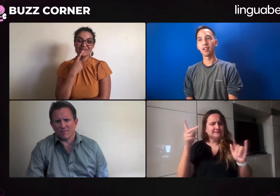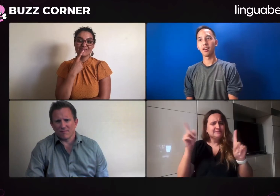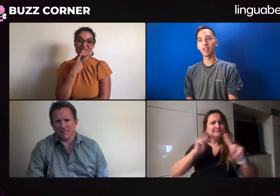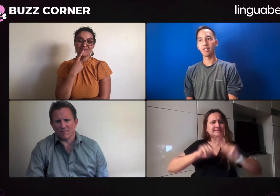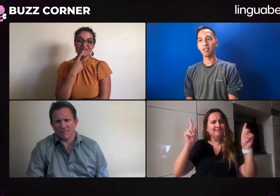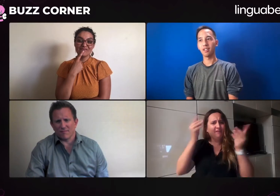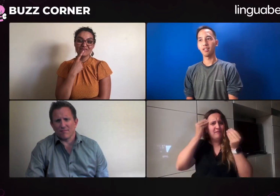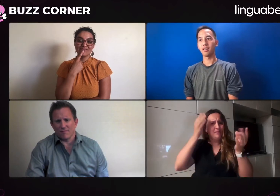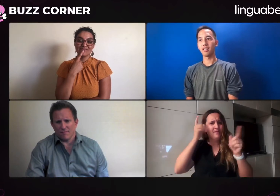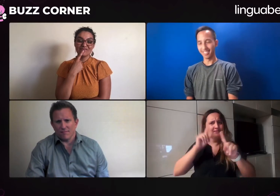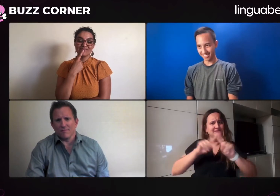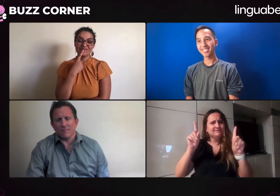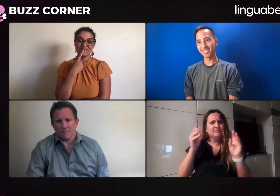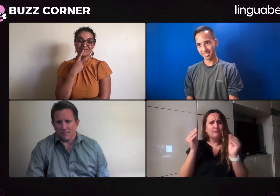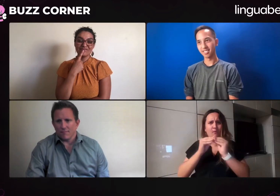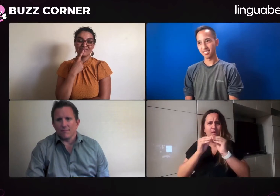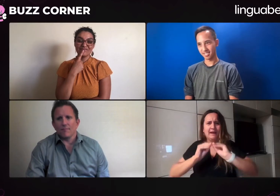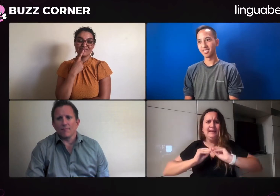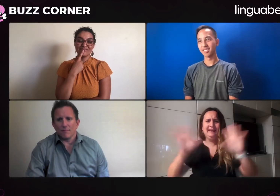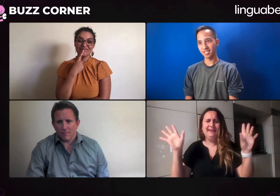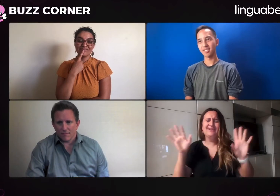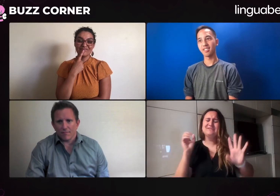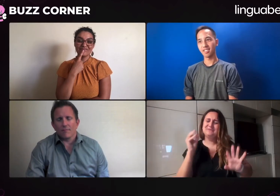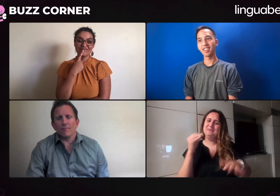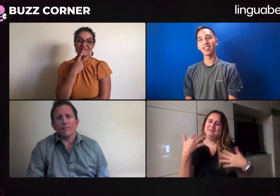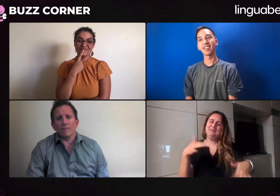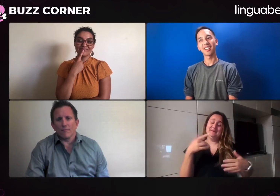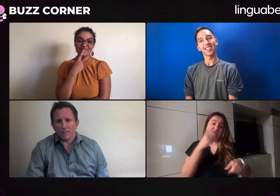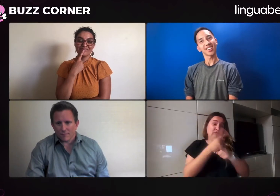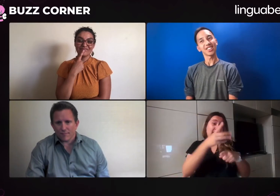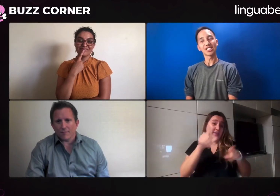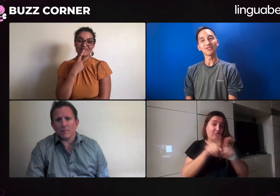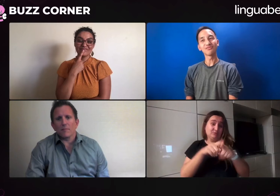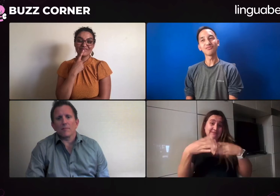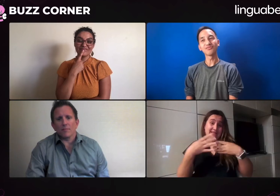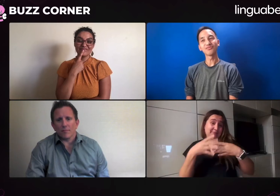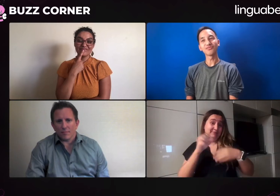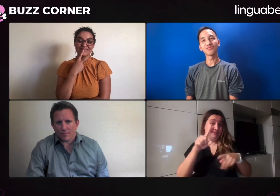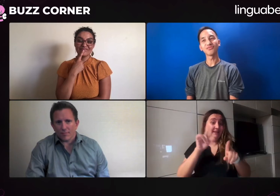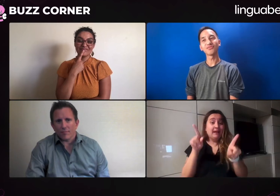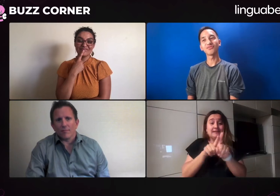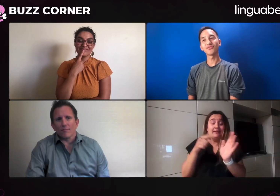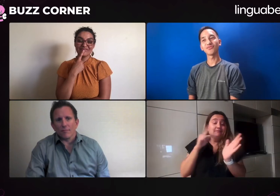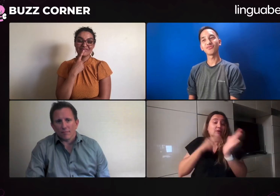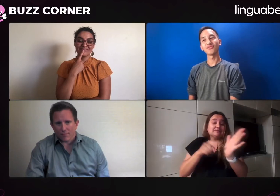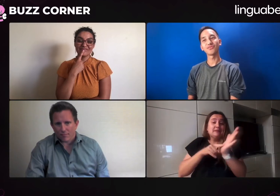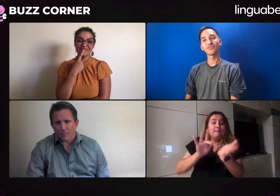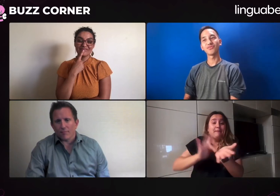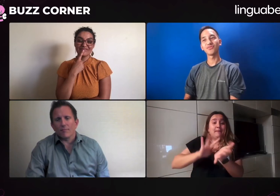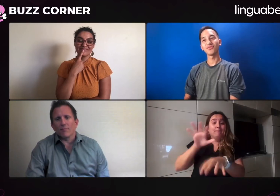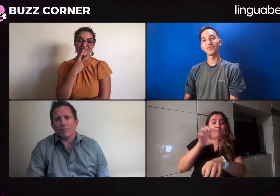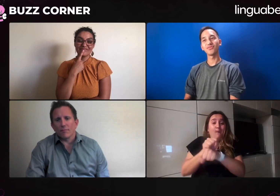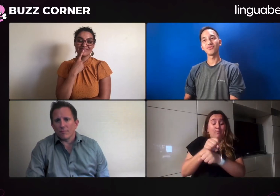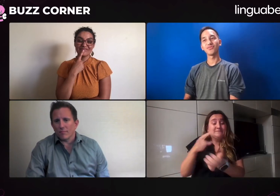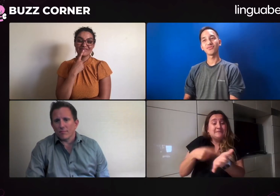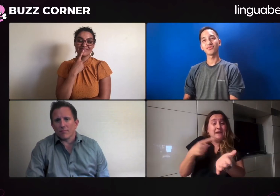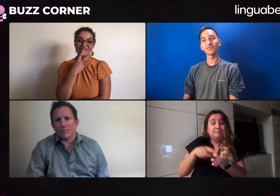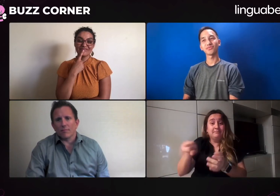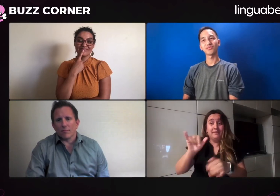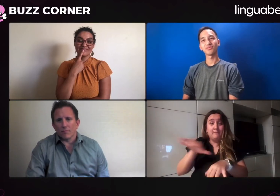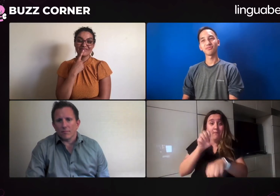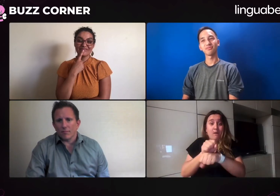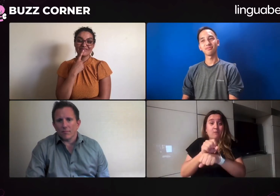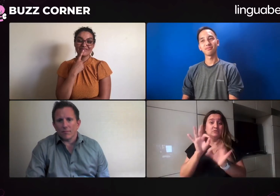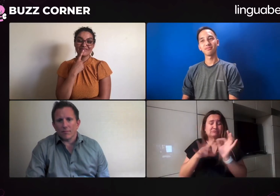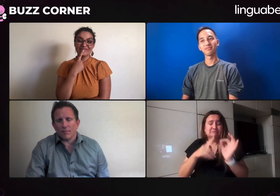mistakes are being made. A deaf interpreter being in that setting now can see the difference. They can clarify things that have been miscommunicated. So like you mentioned,